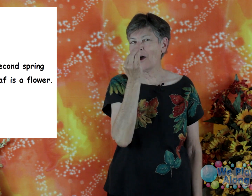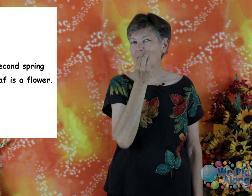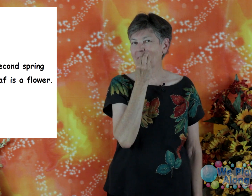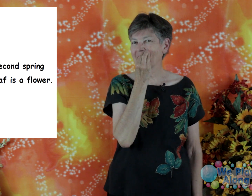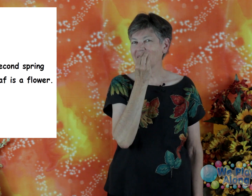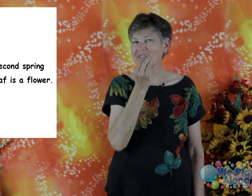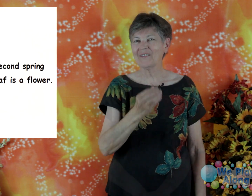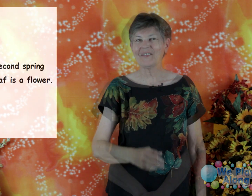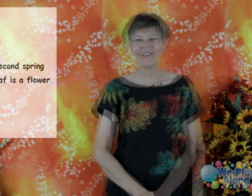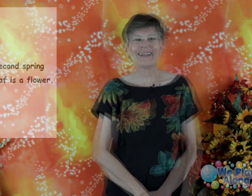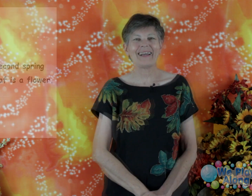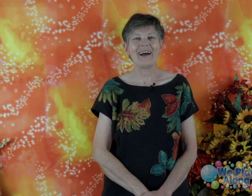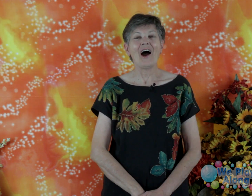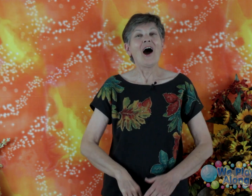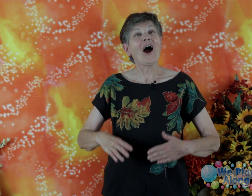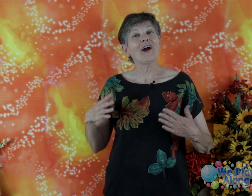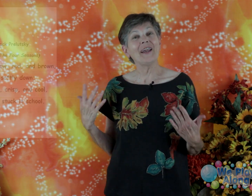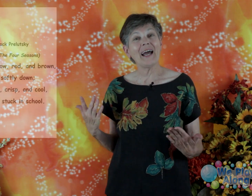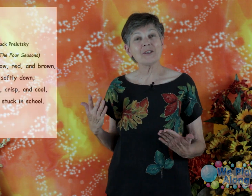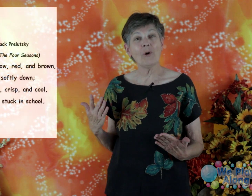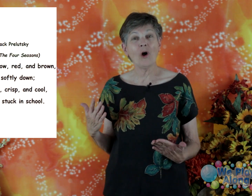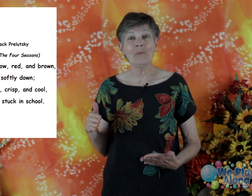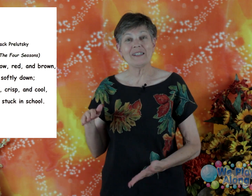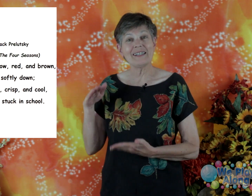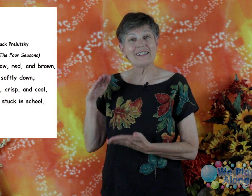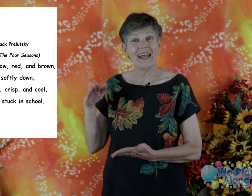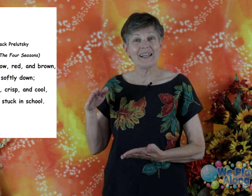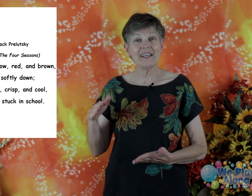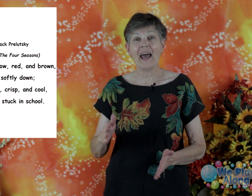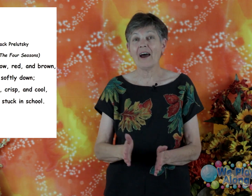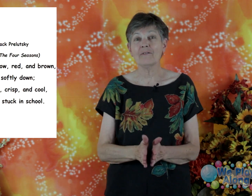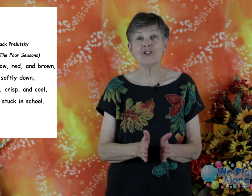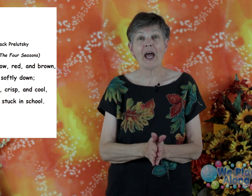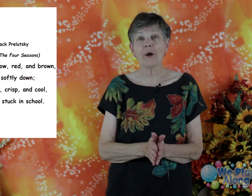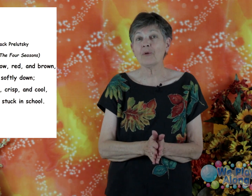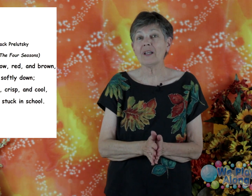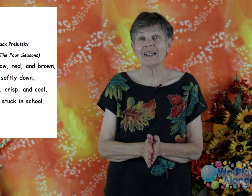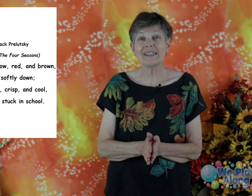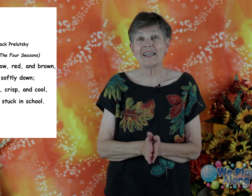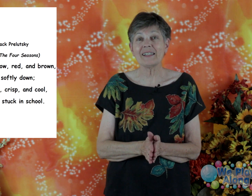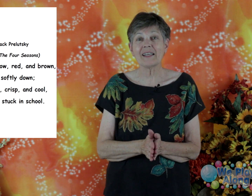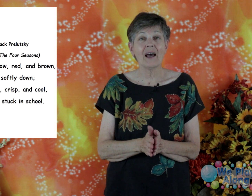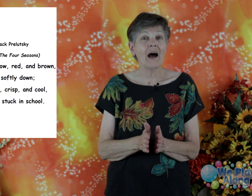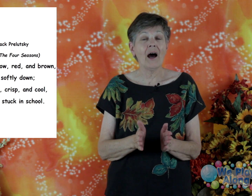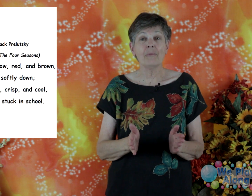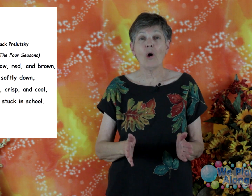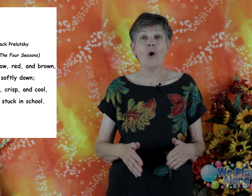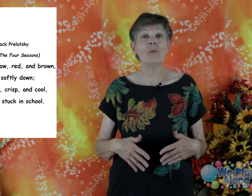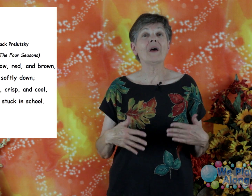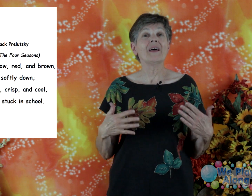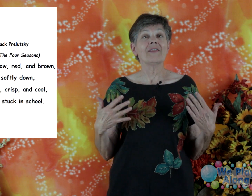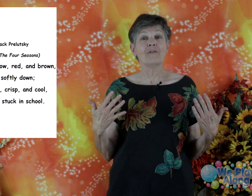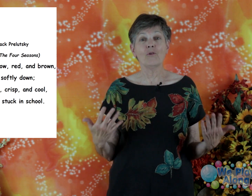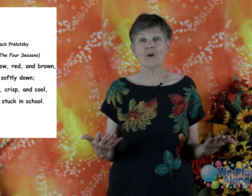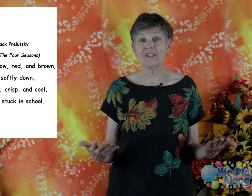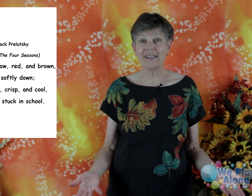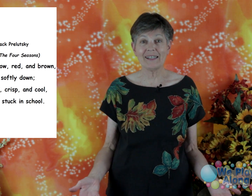flower. Our next poem is a stanza out of Jack Prelutsky's poem, The Four